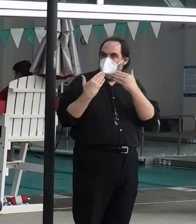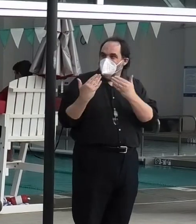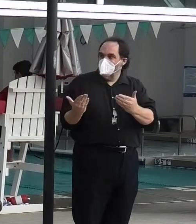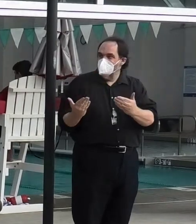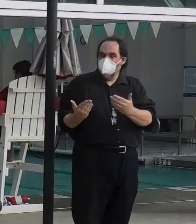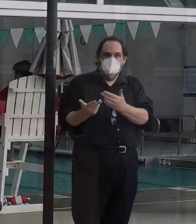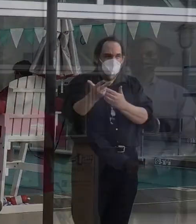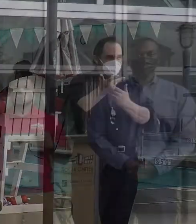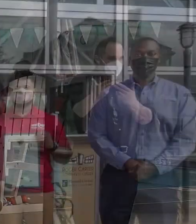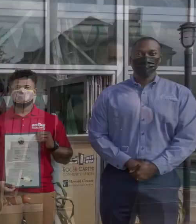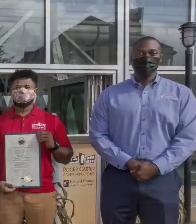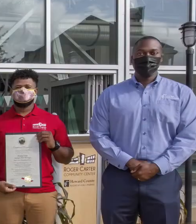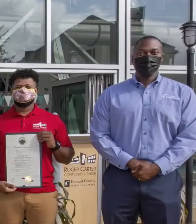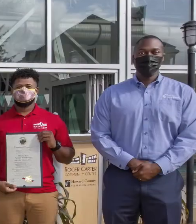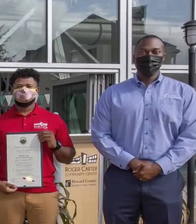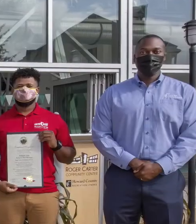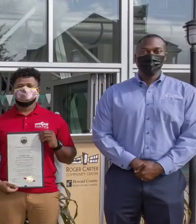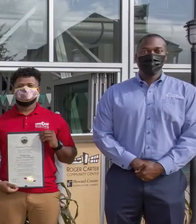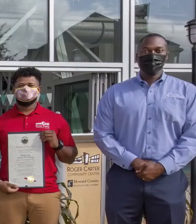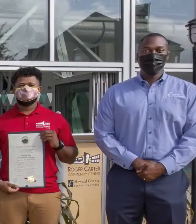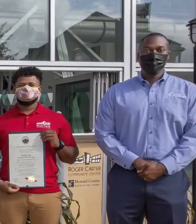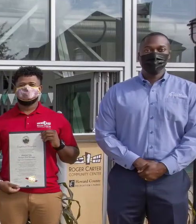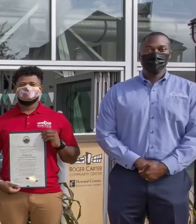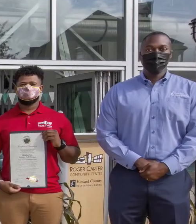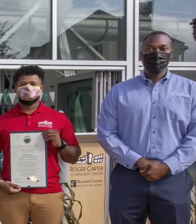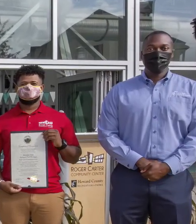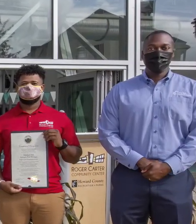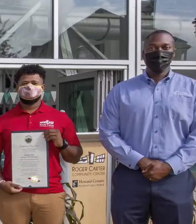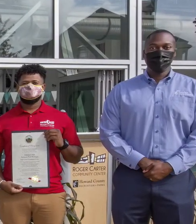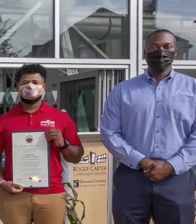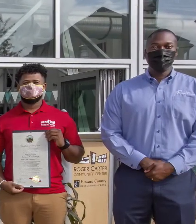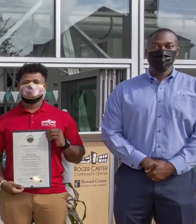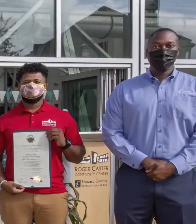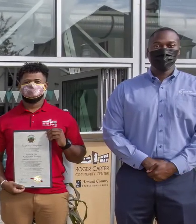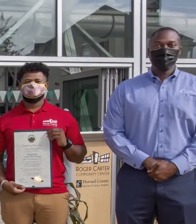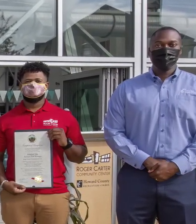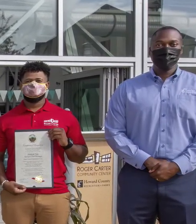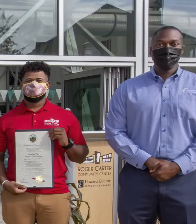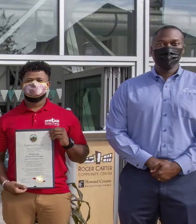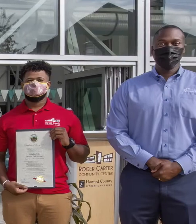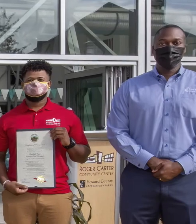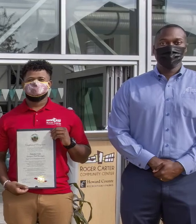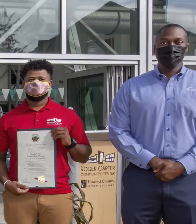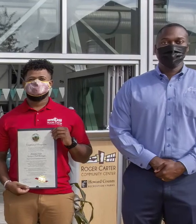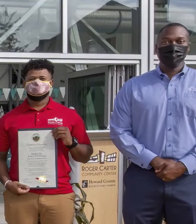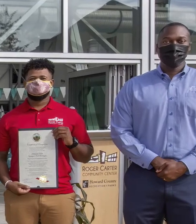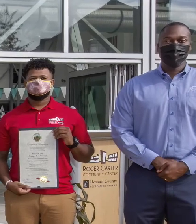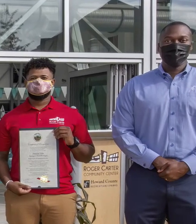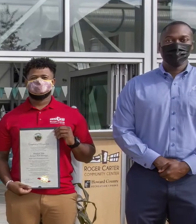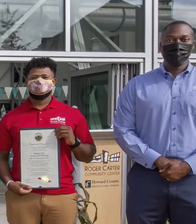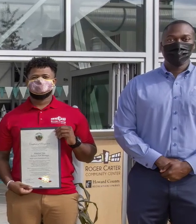three gentlemen up if we could take another photo. Okay.